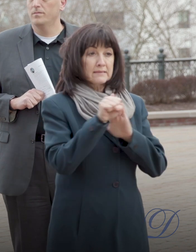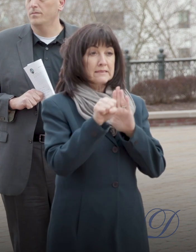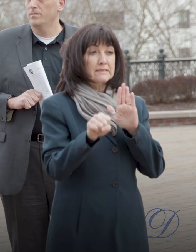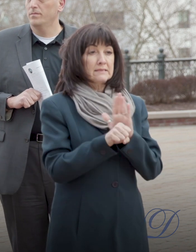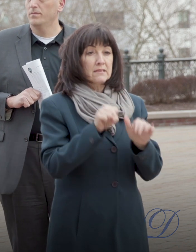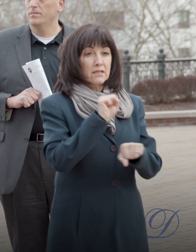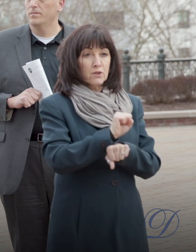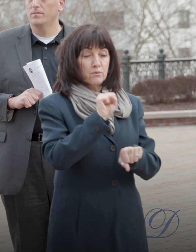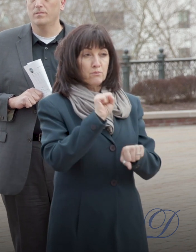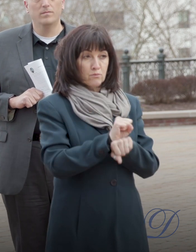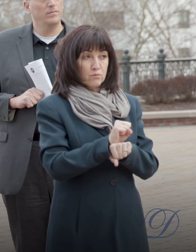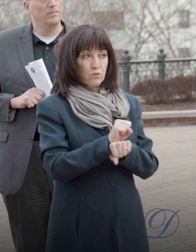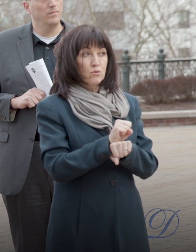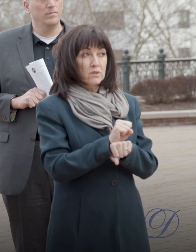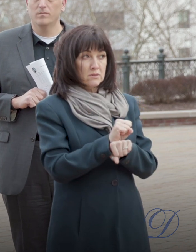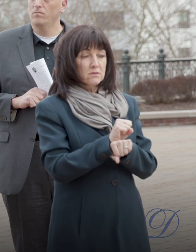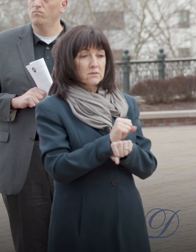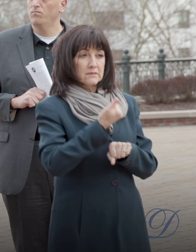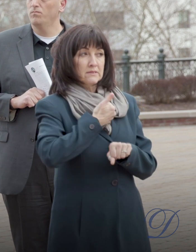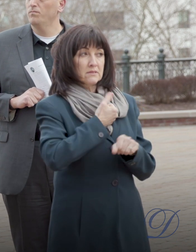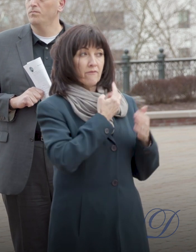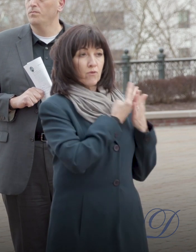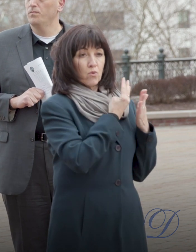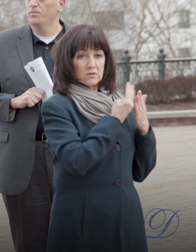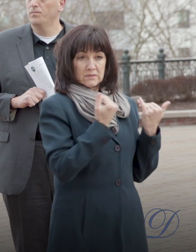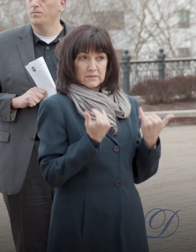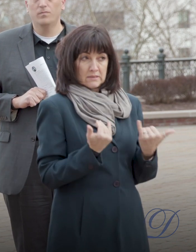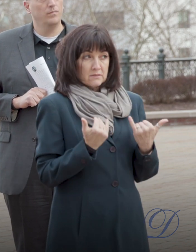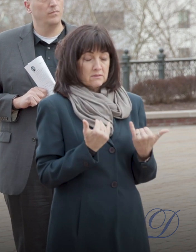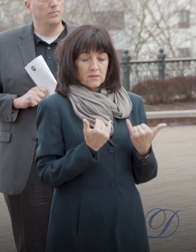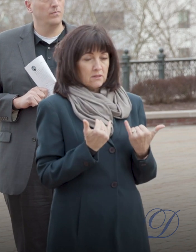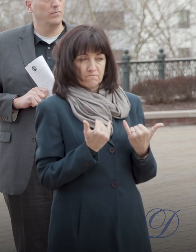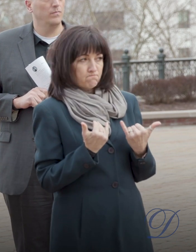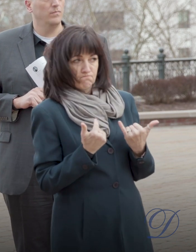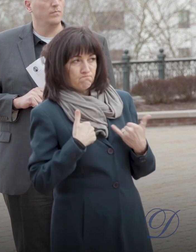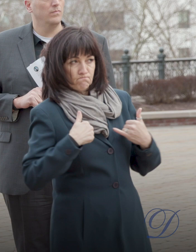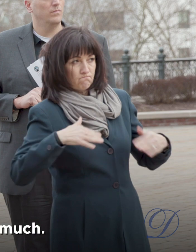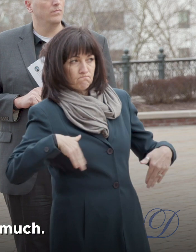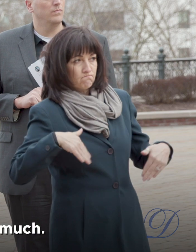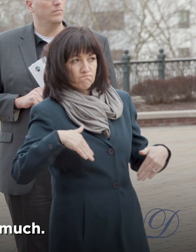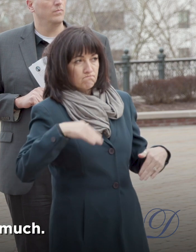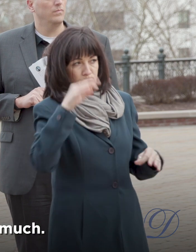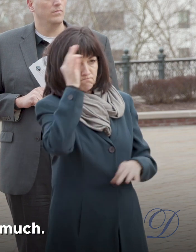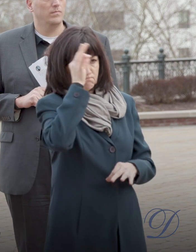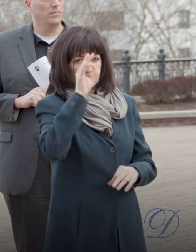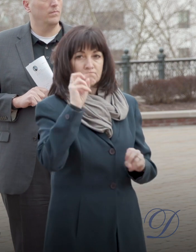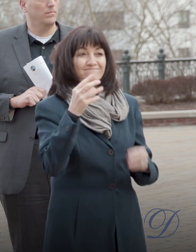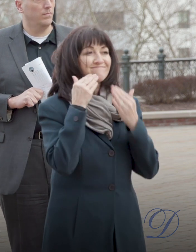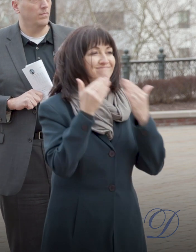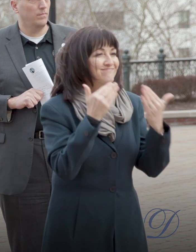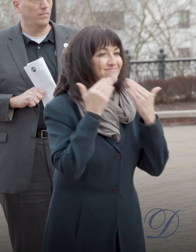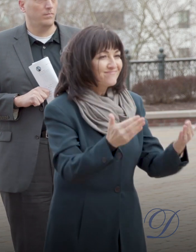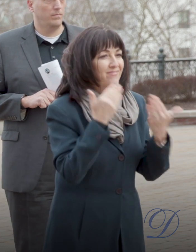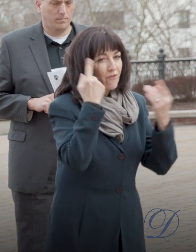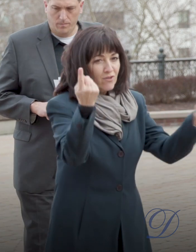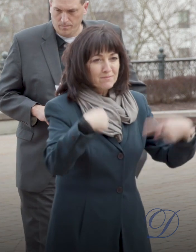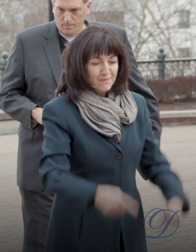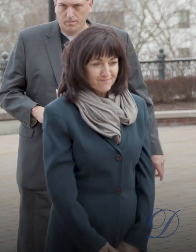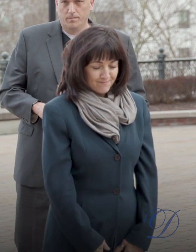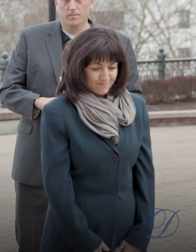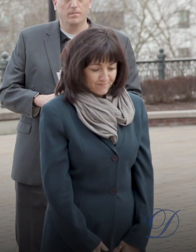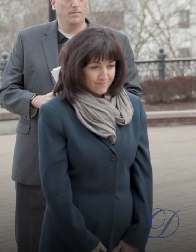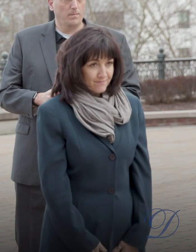point? As far as you know? Not that I know of. All right, thank you very much. Thanks for coming.